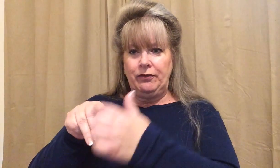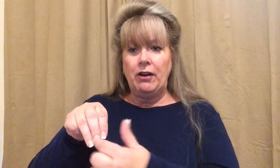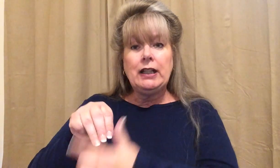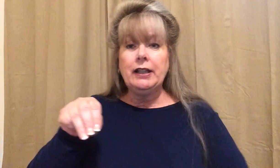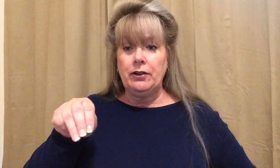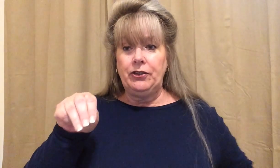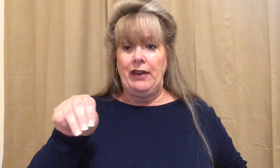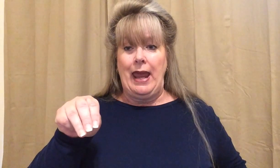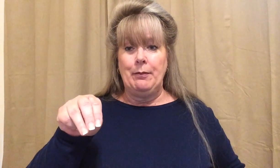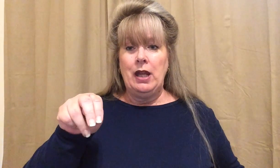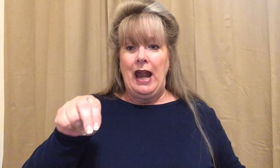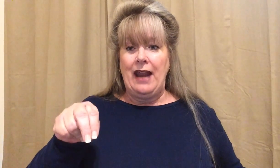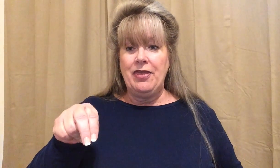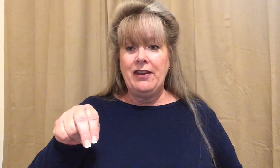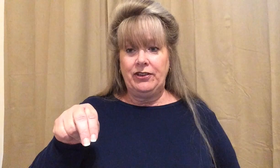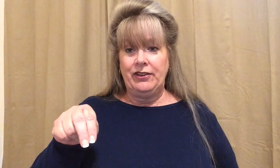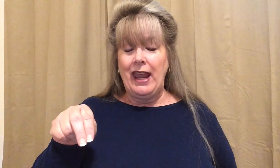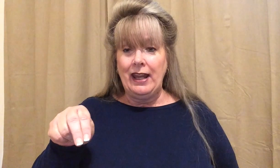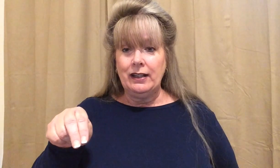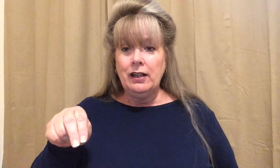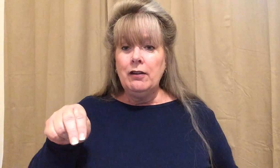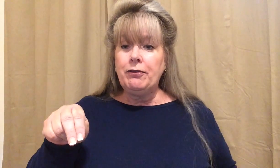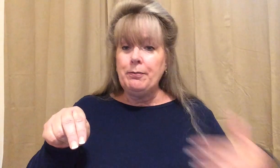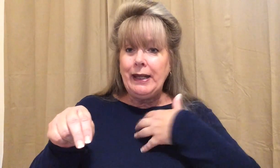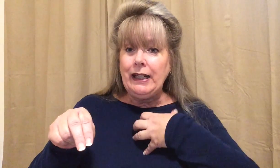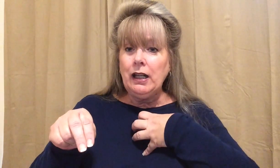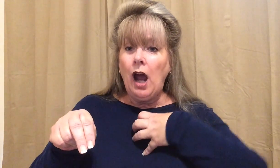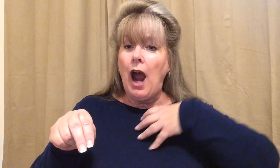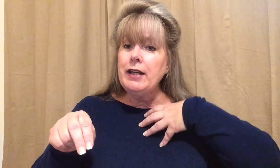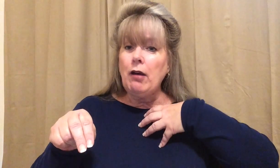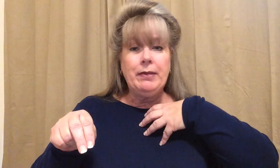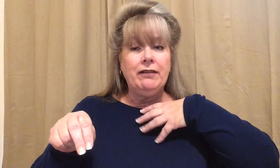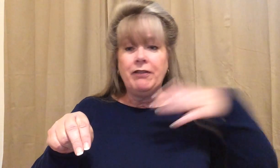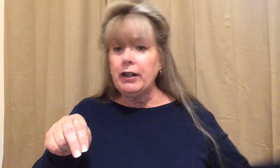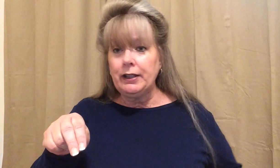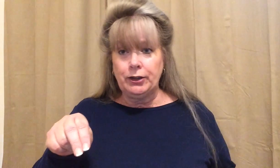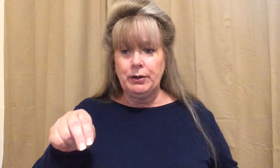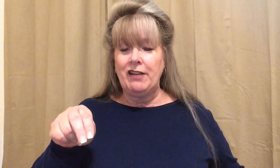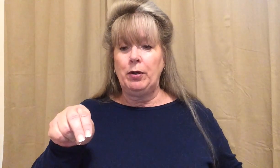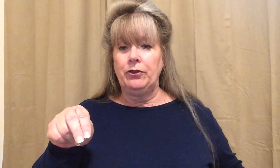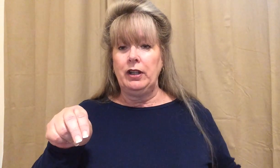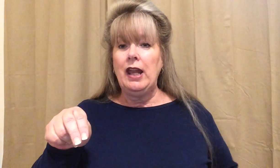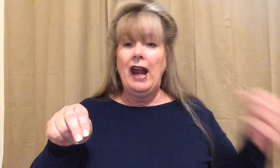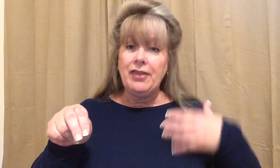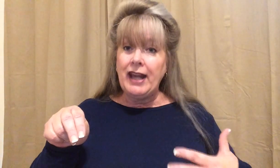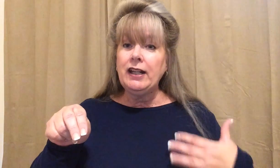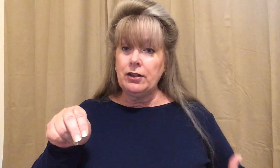very clear this is an M and this is an N. For me, I know I'm being very clear to a deaf person and they can